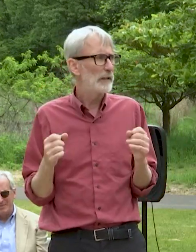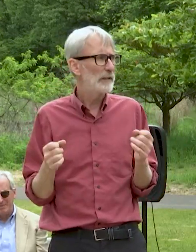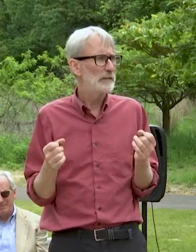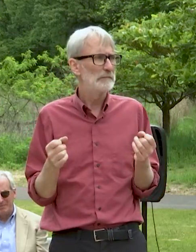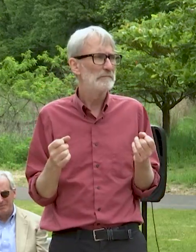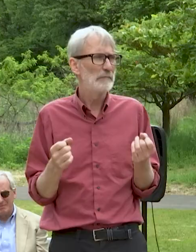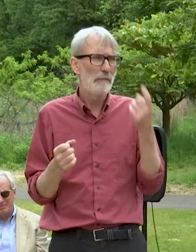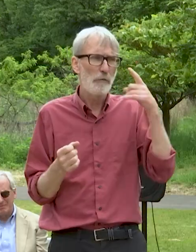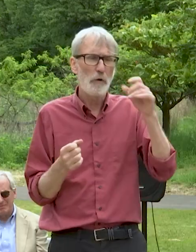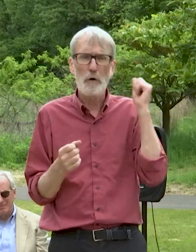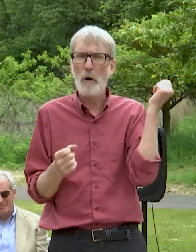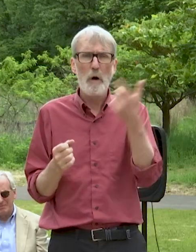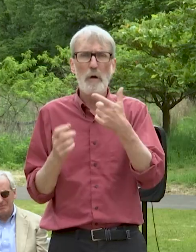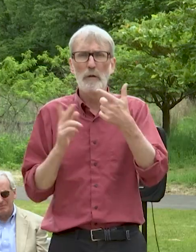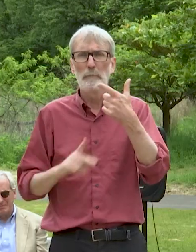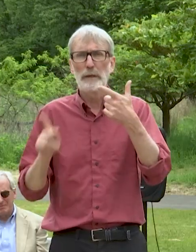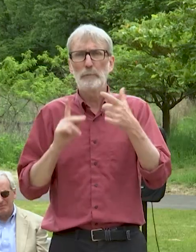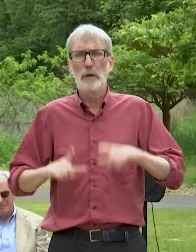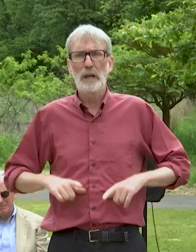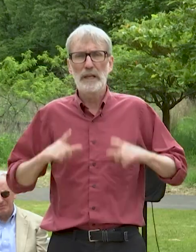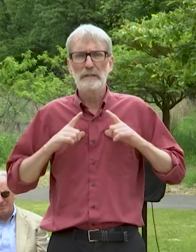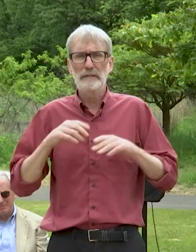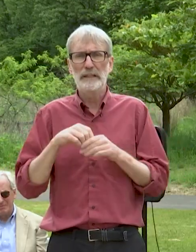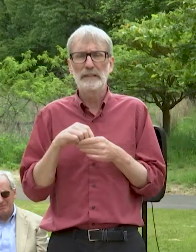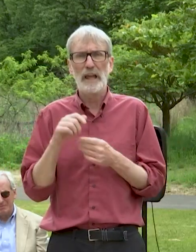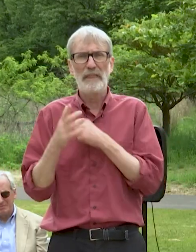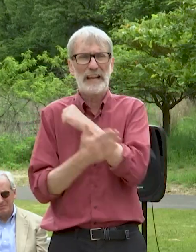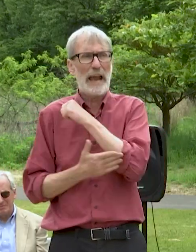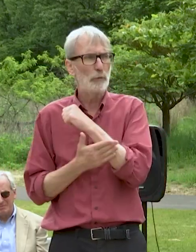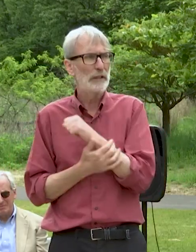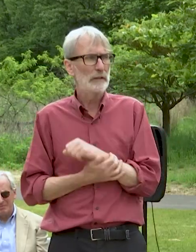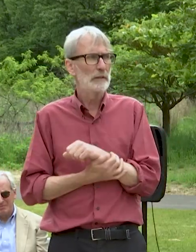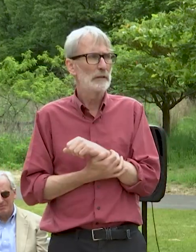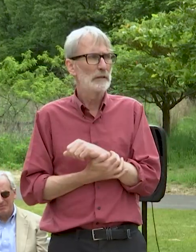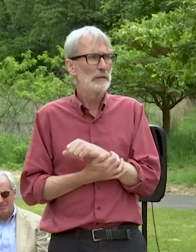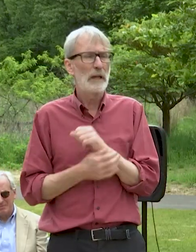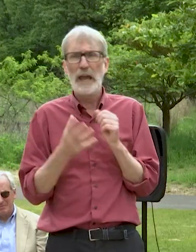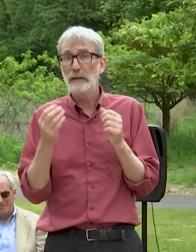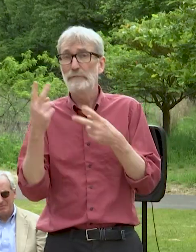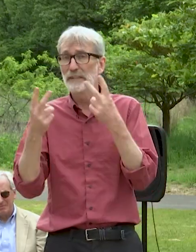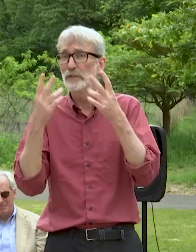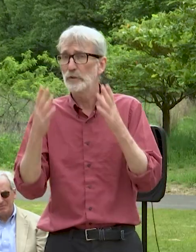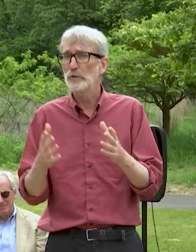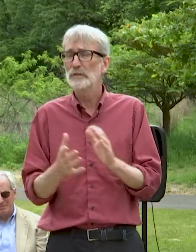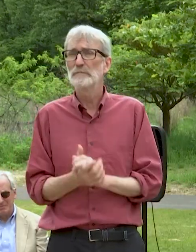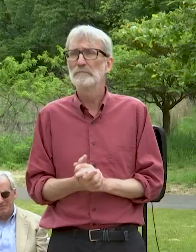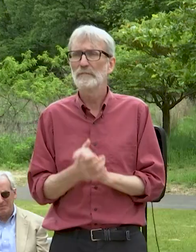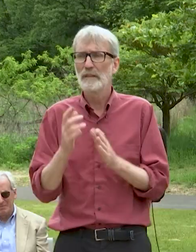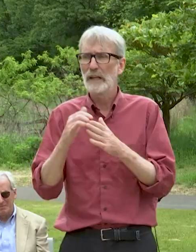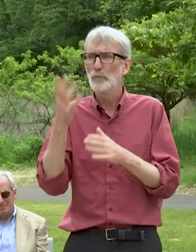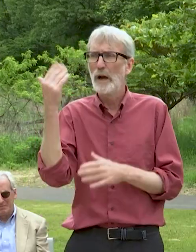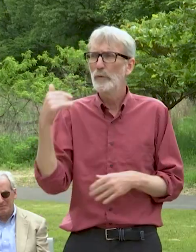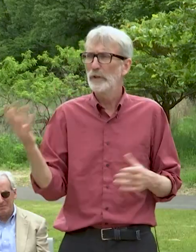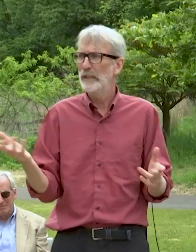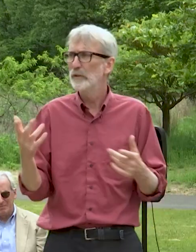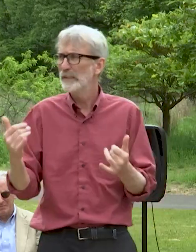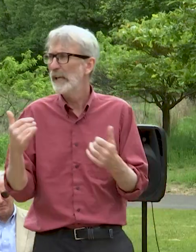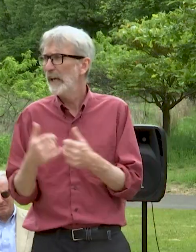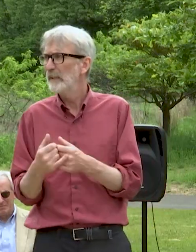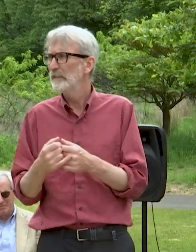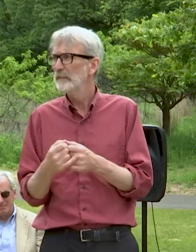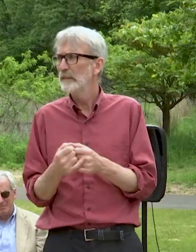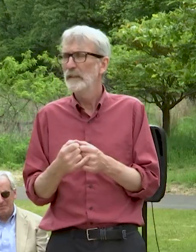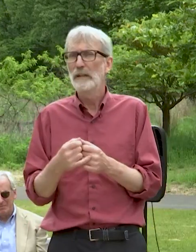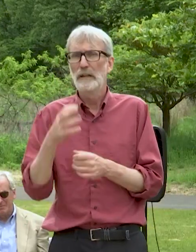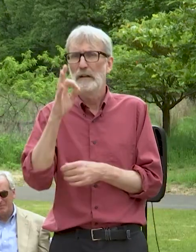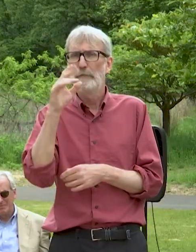for all of Allegheny County residents and visitors. And that's what brought us here today, the Frick Environmental Center.